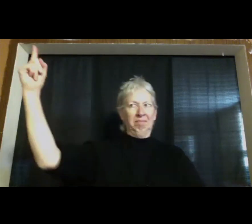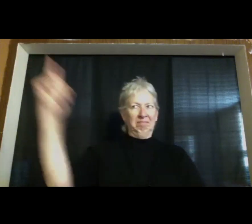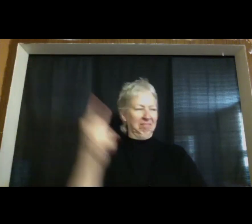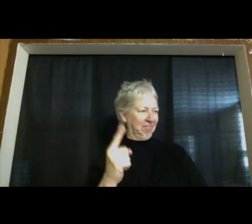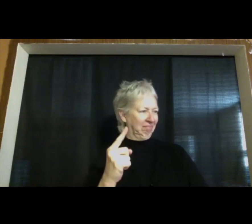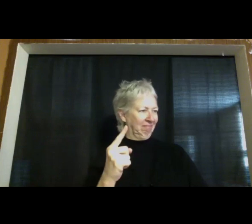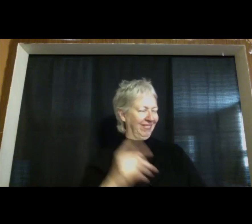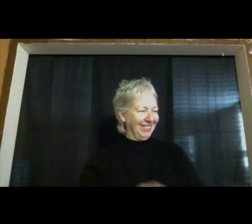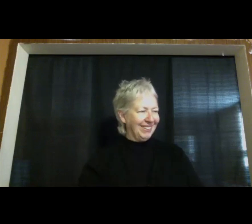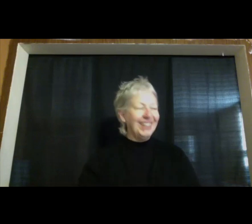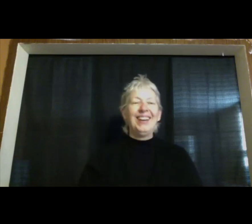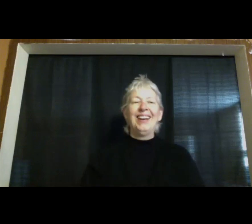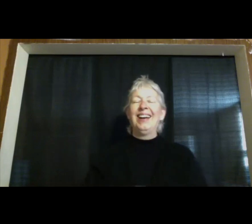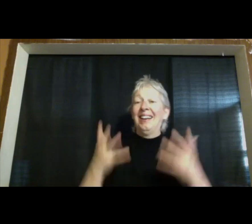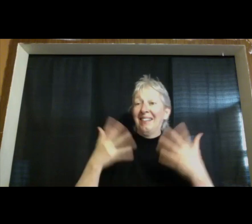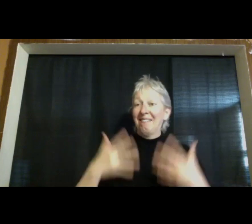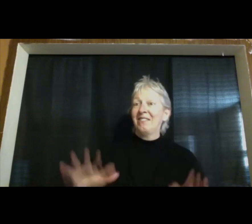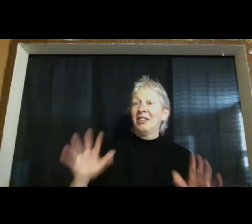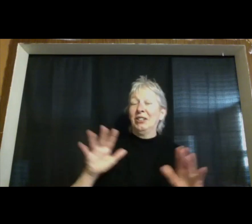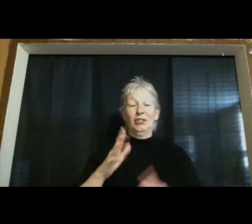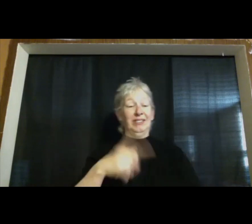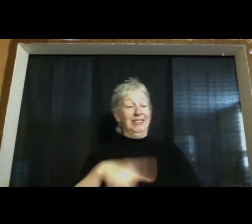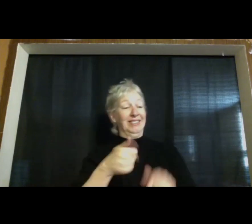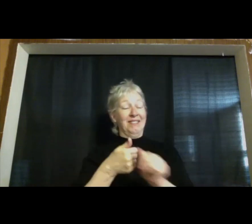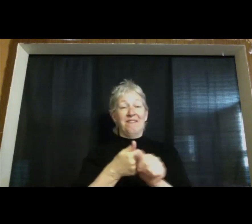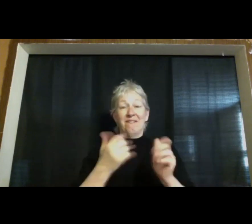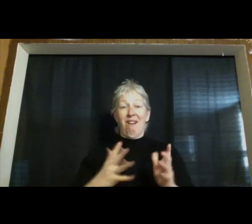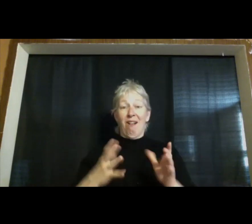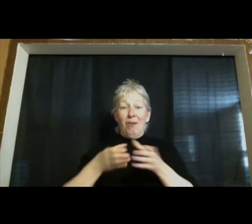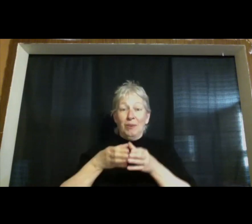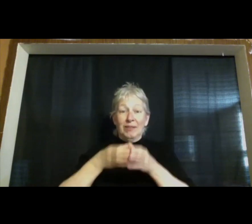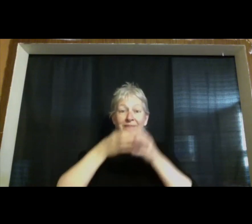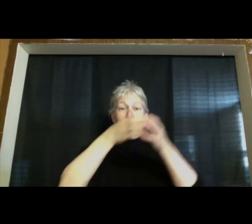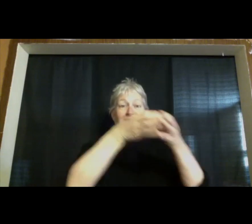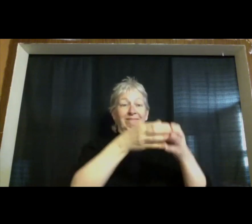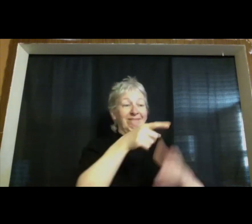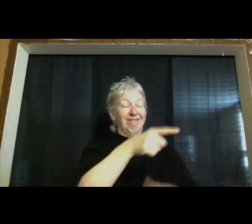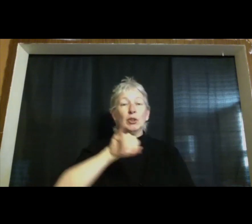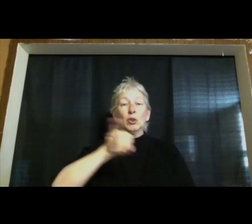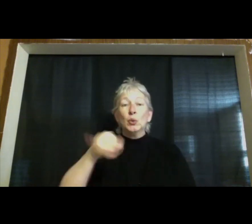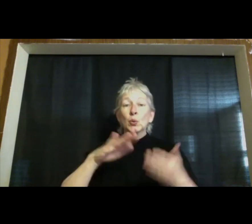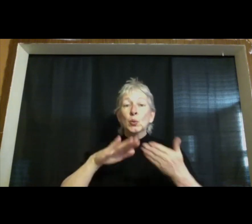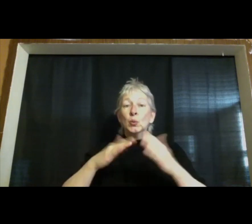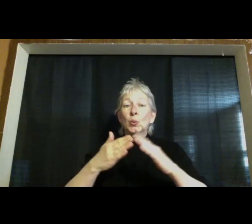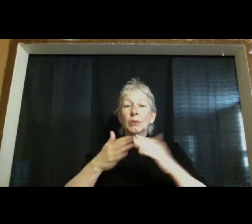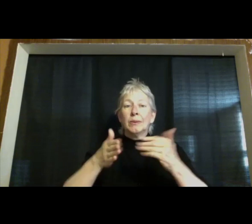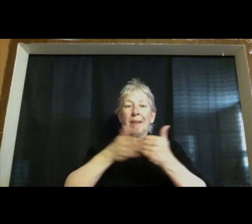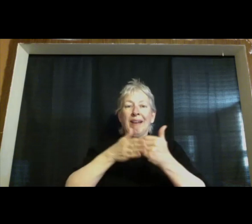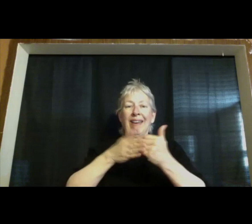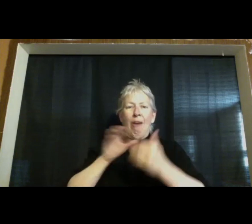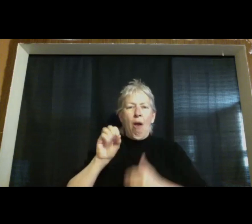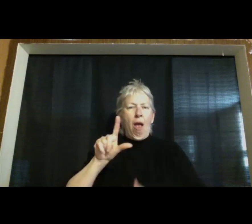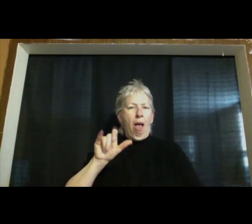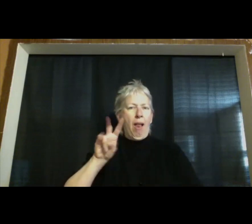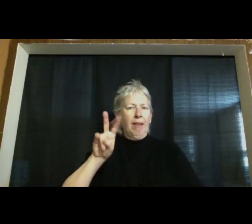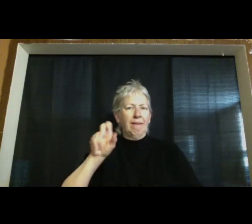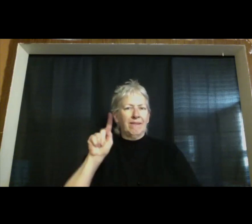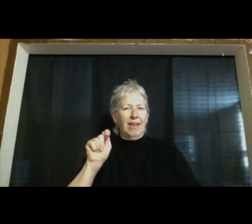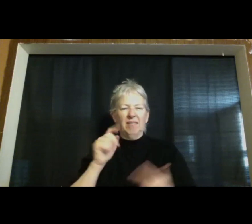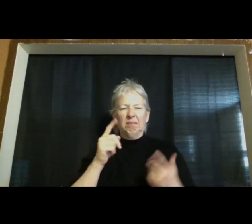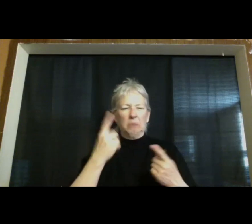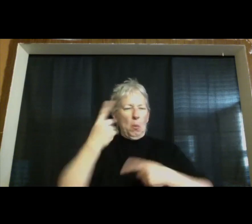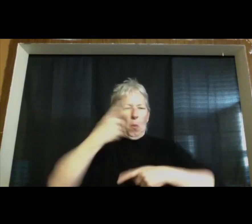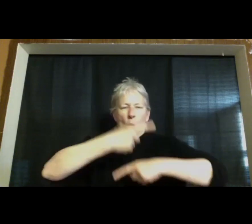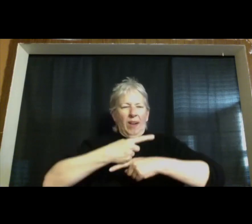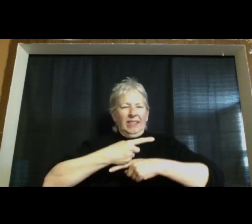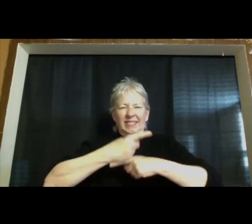Then they returned to Jerusalem from the mount called Olivet, which is near Jerusalem, a Sabbath day's journey away. When they